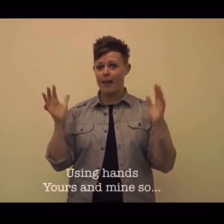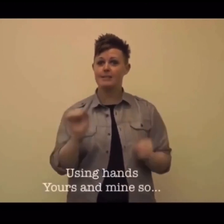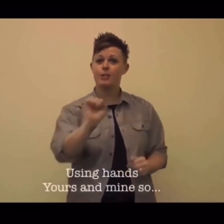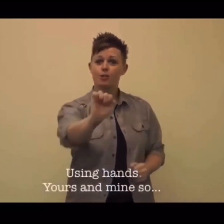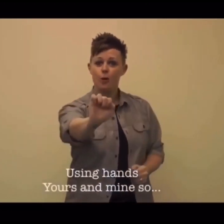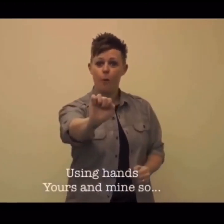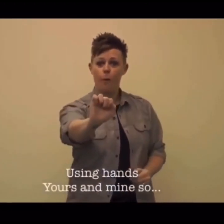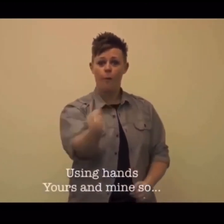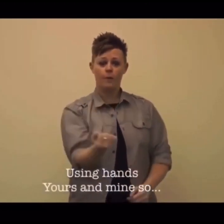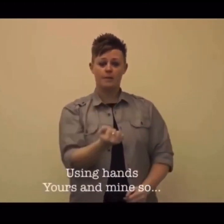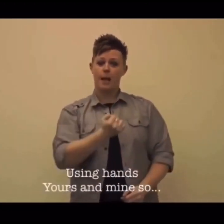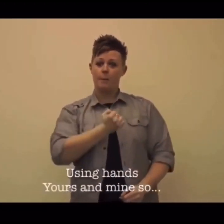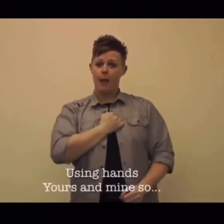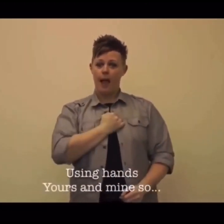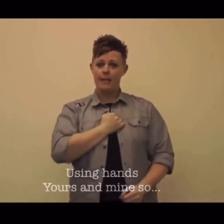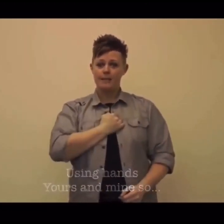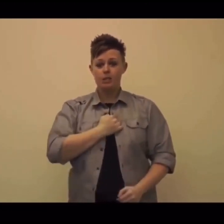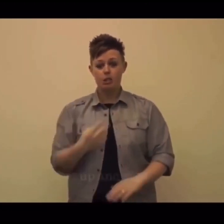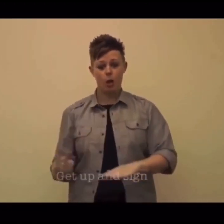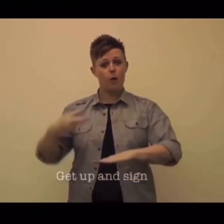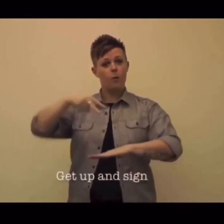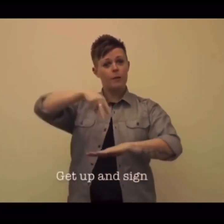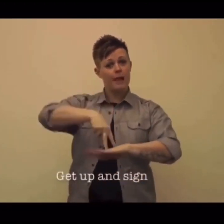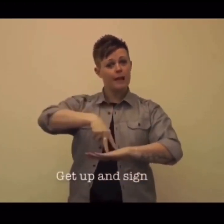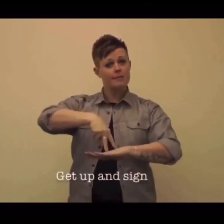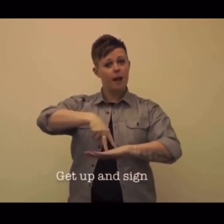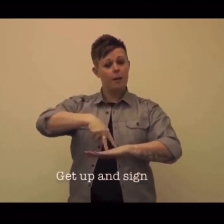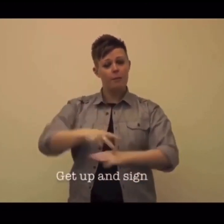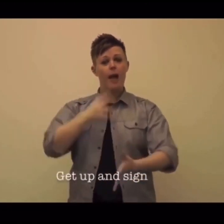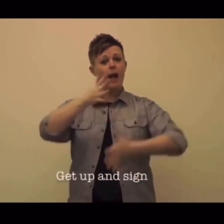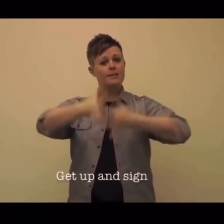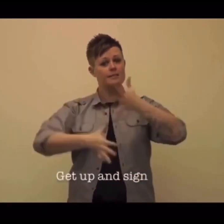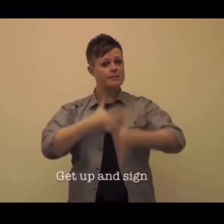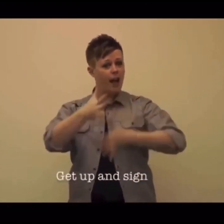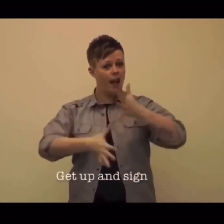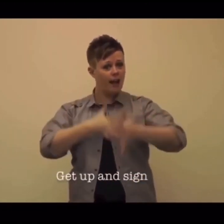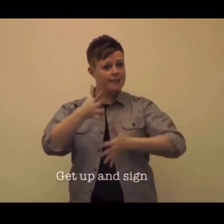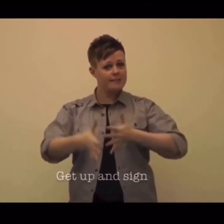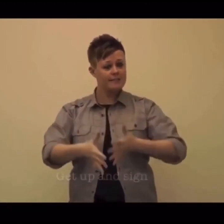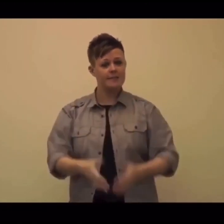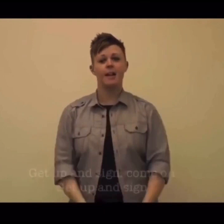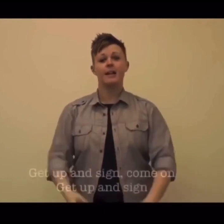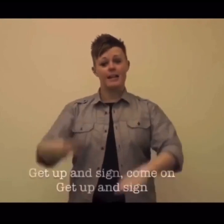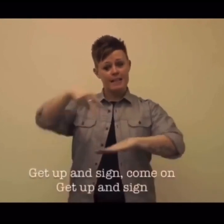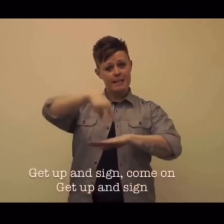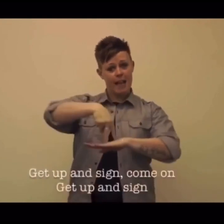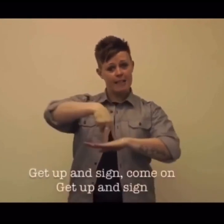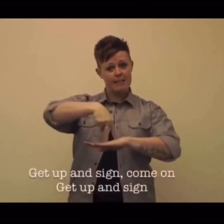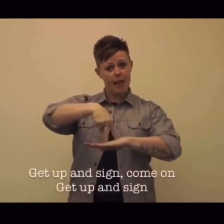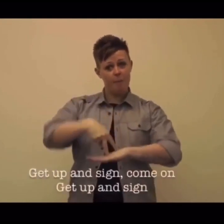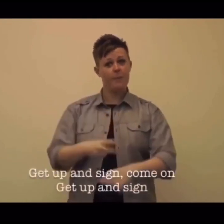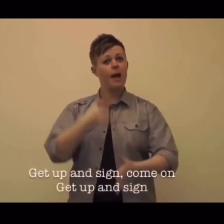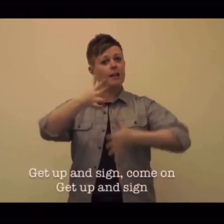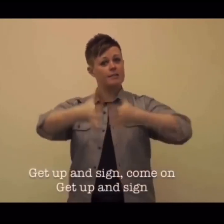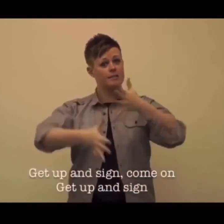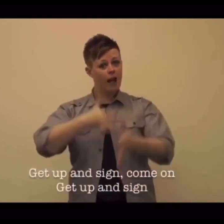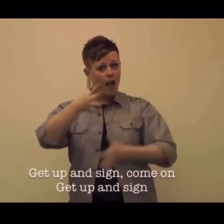hands, yours and mine, so get up and sign. Get up and